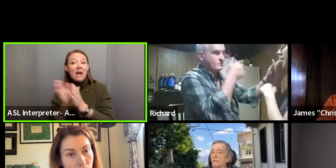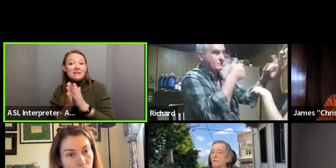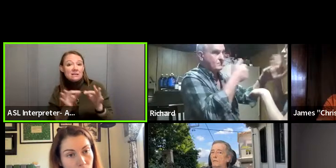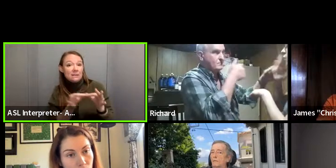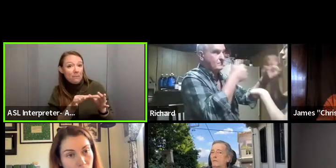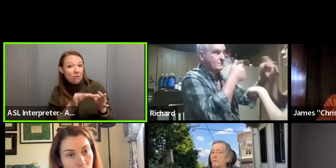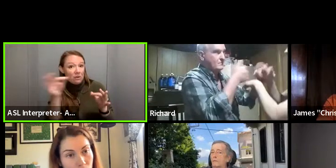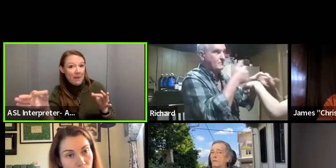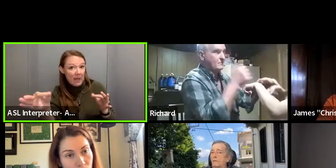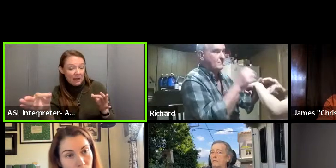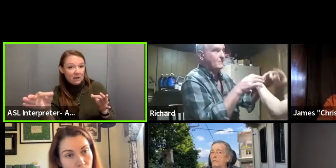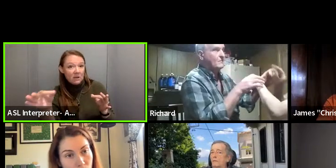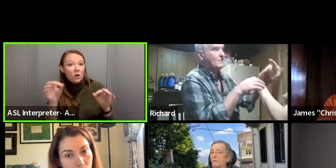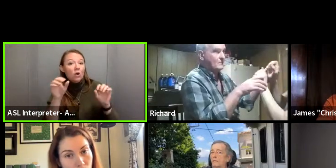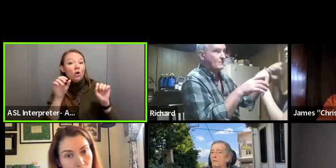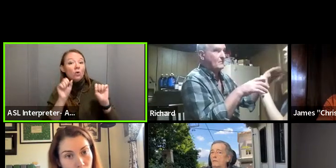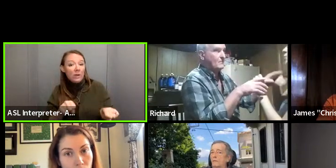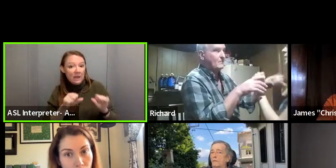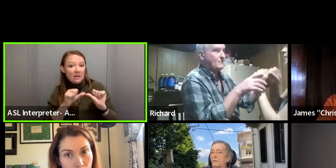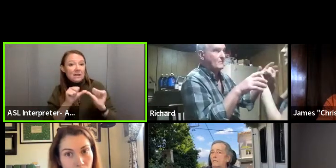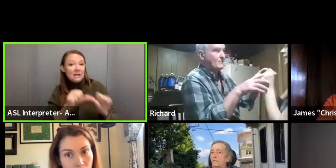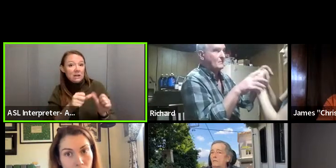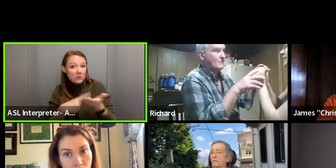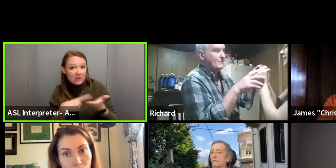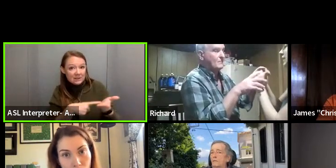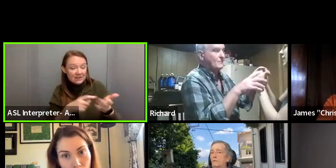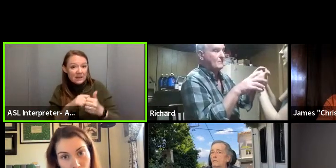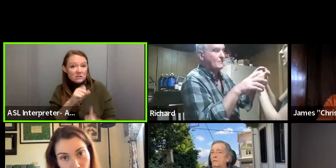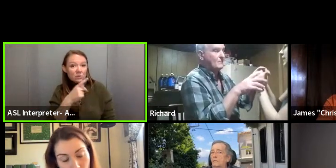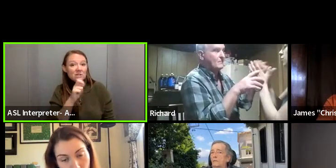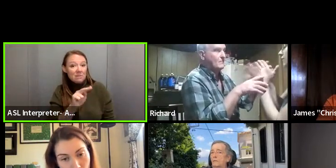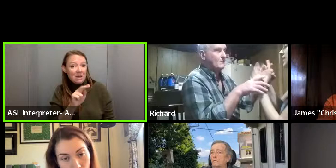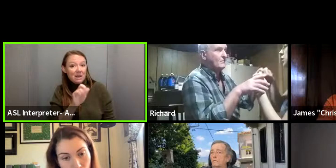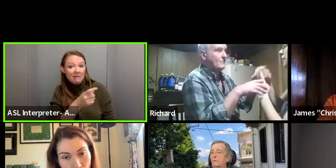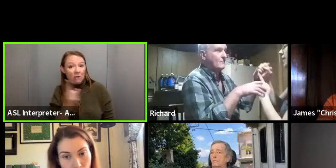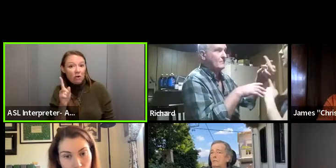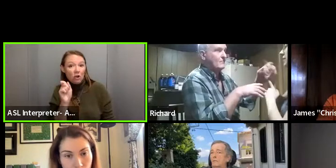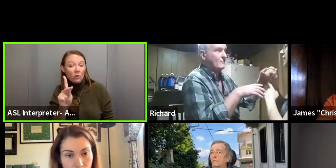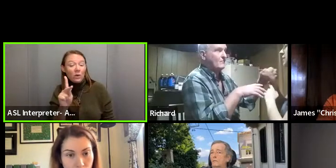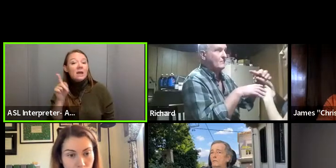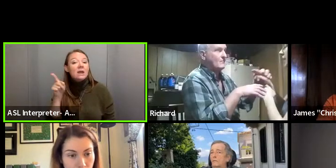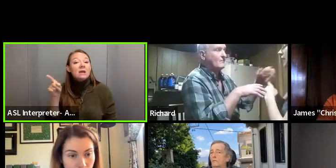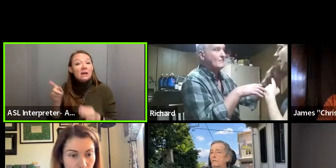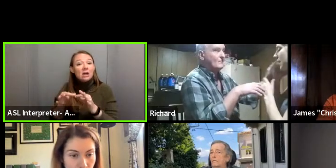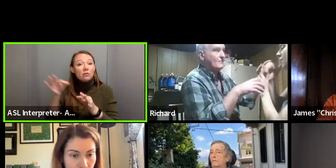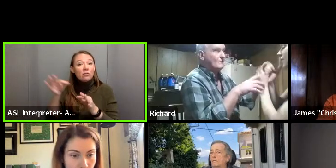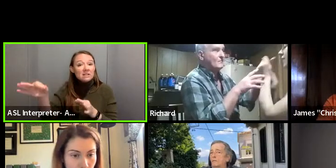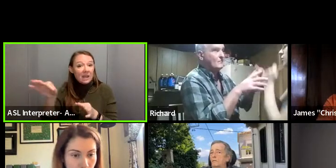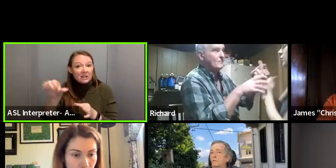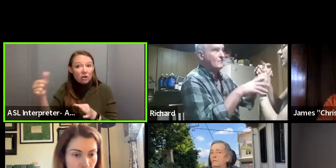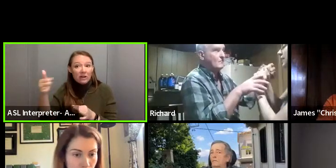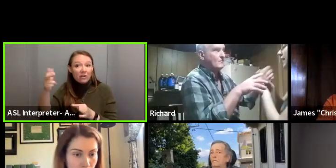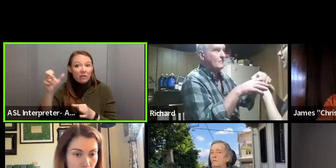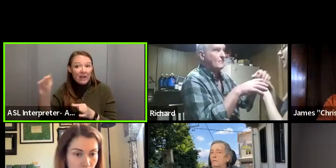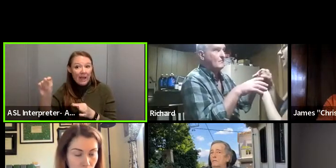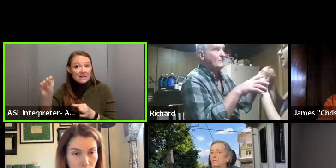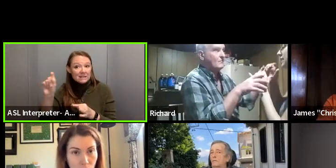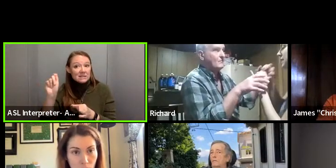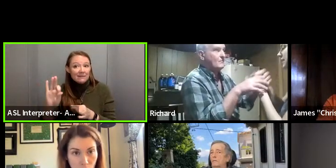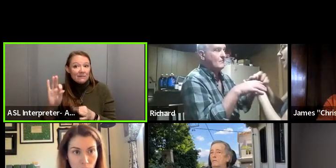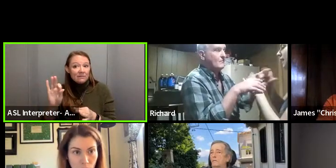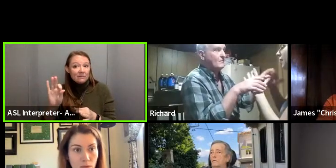this conversation with SPIN if everybody's okay with that, and we can reschedule with our other guest if that sounds good to